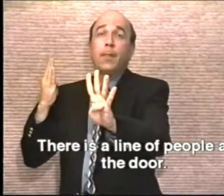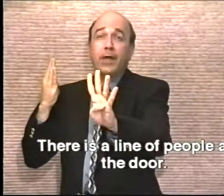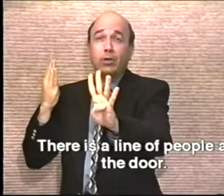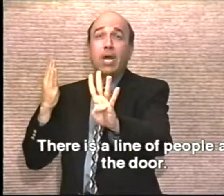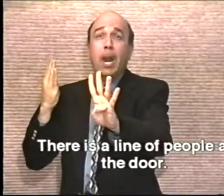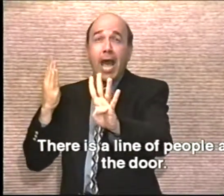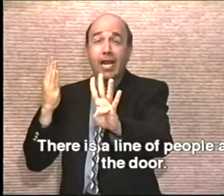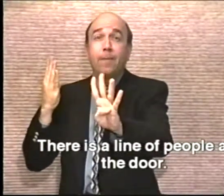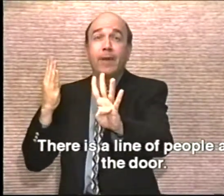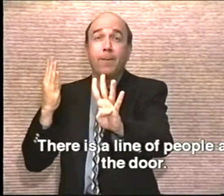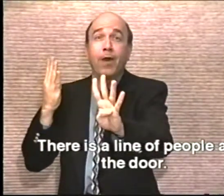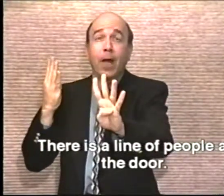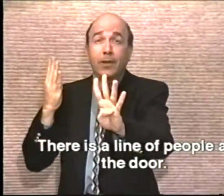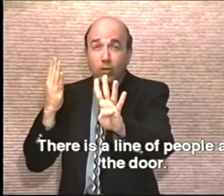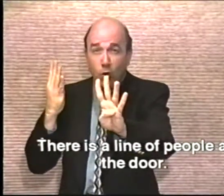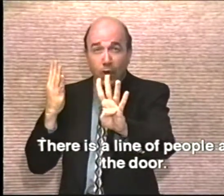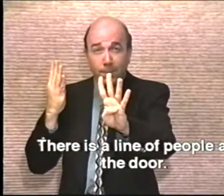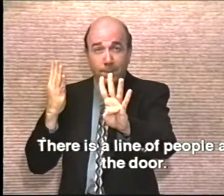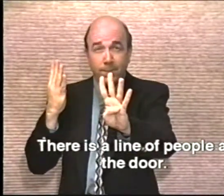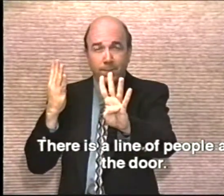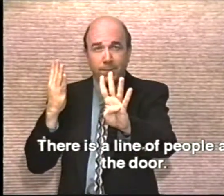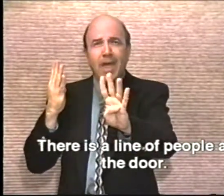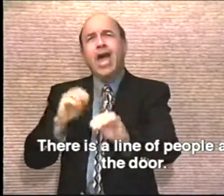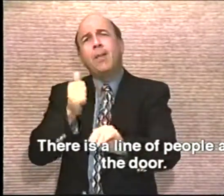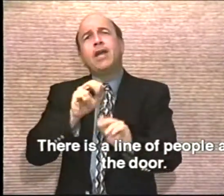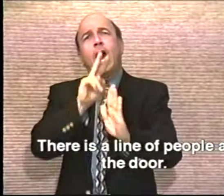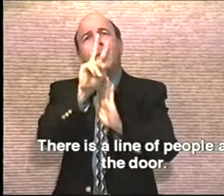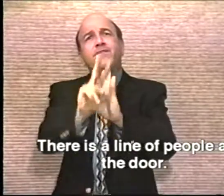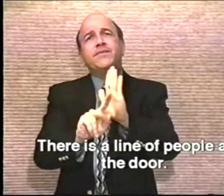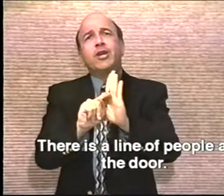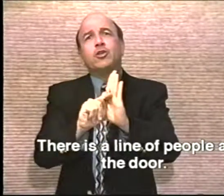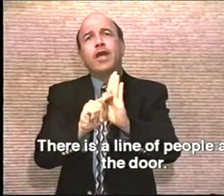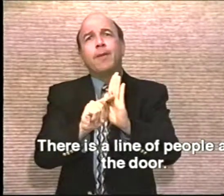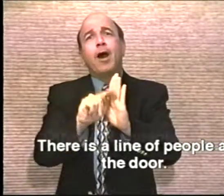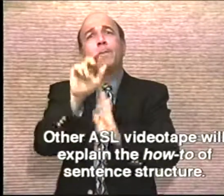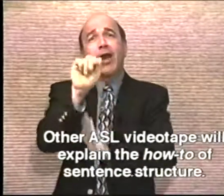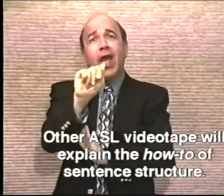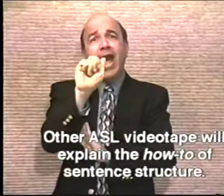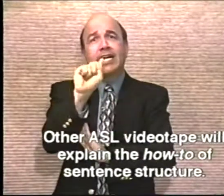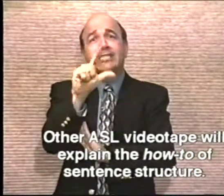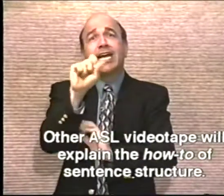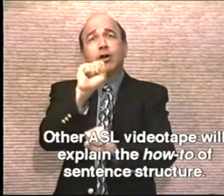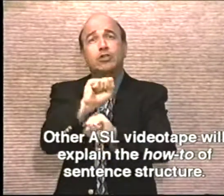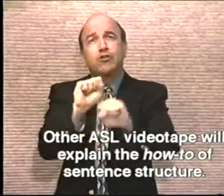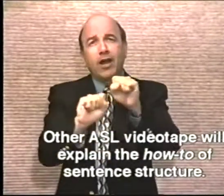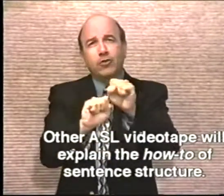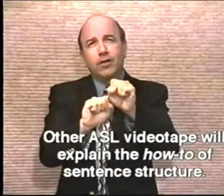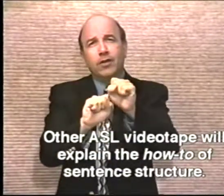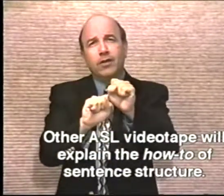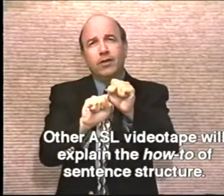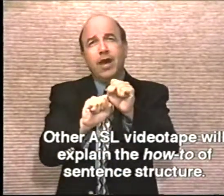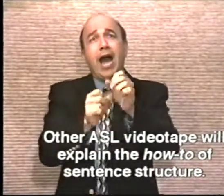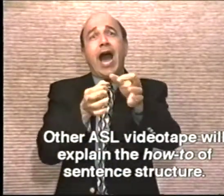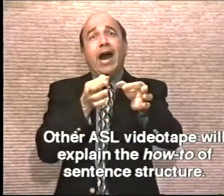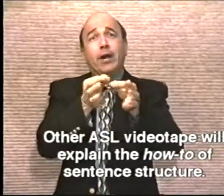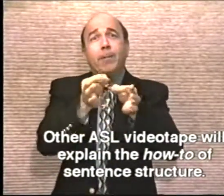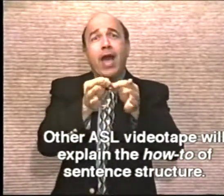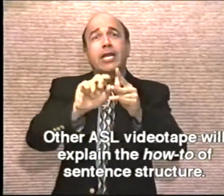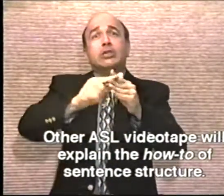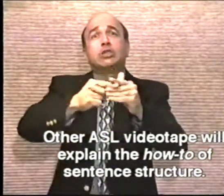there's a line of people at the door, and the other videotape about ASL structure. I explain you start